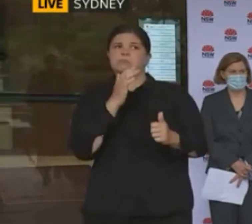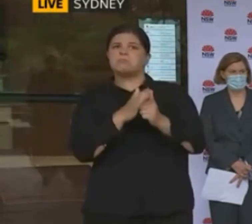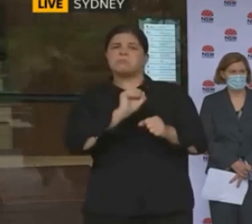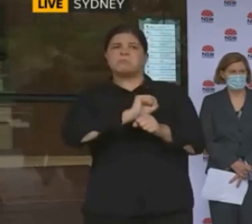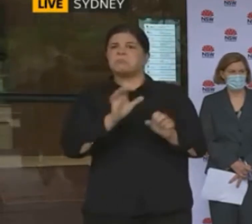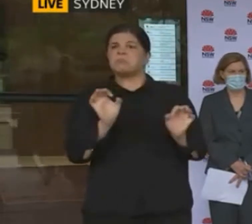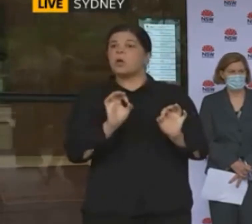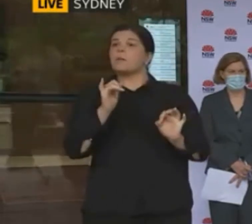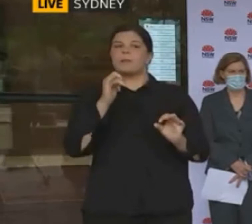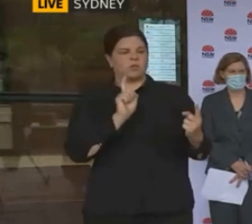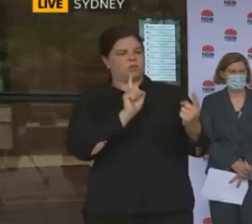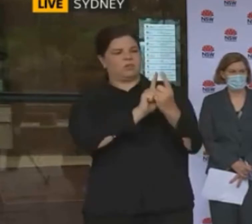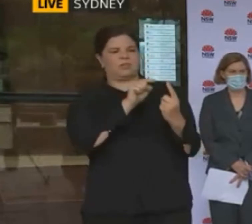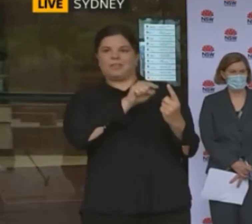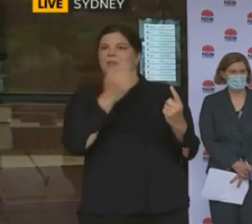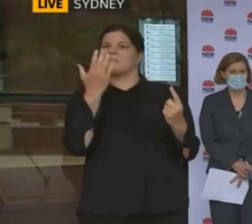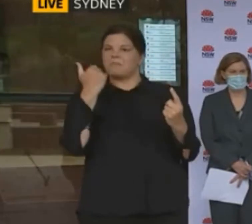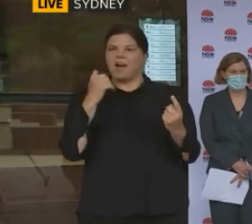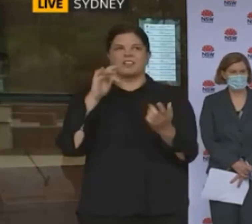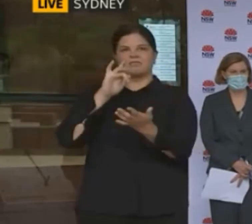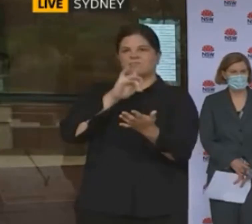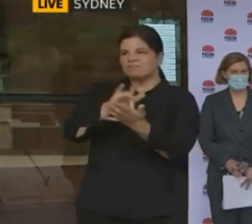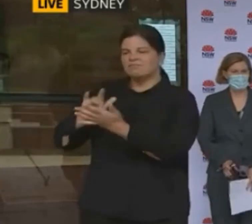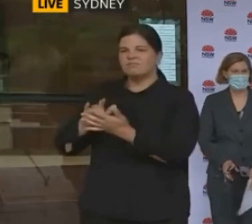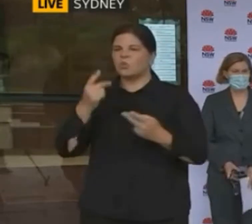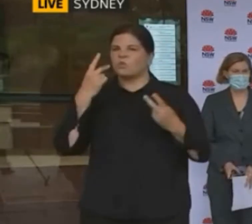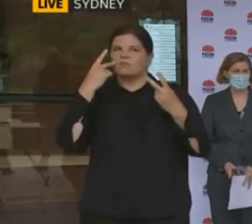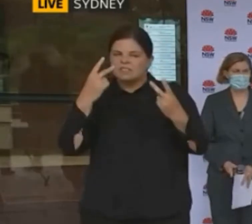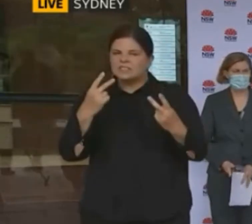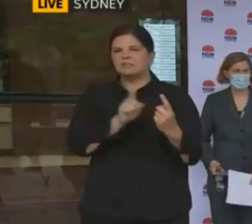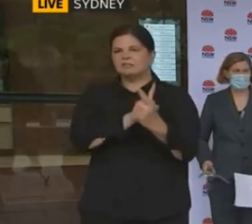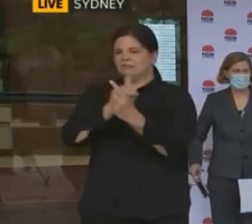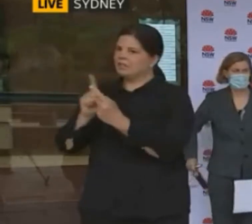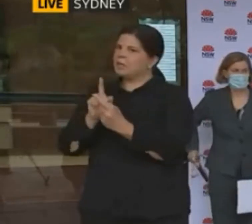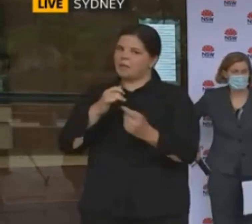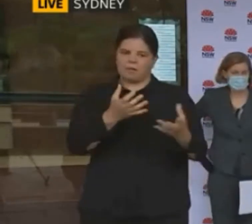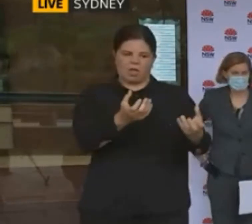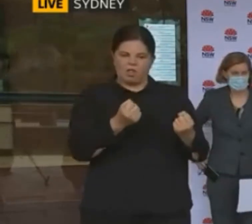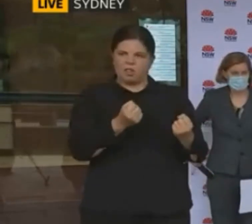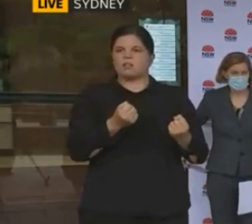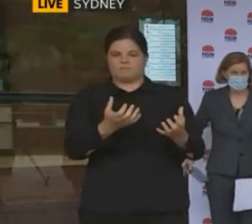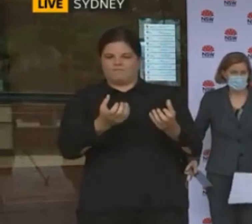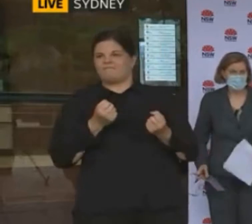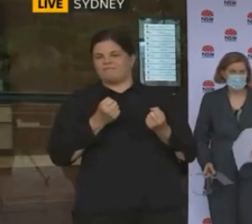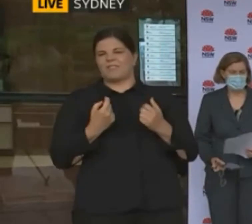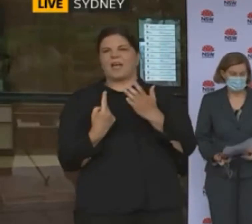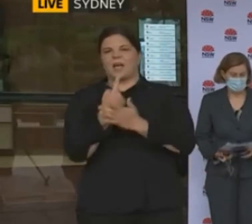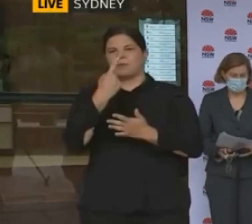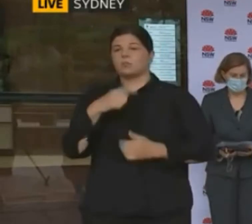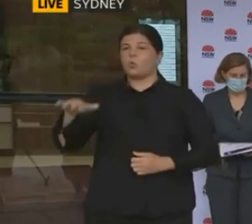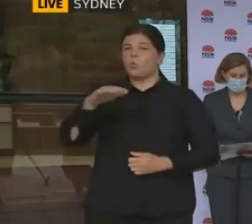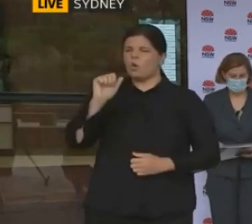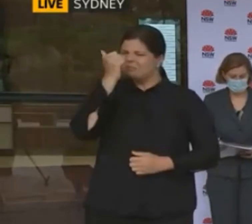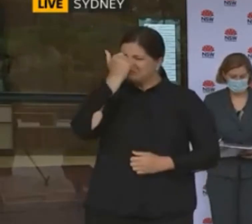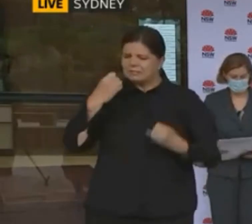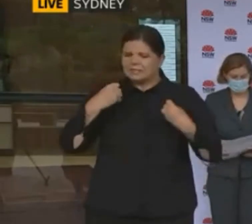to one of those venues or may have undertaken an activity which has put them at risk of having acquired the virus. So all of us across the state have to be on